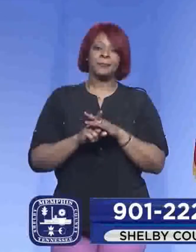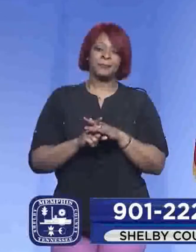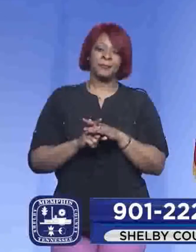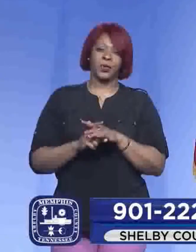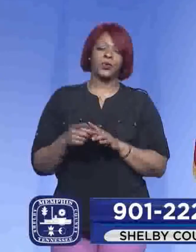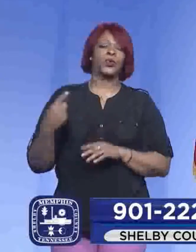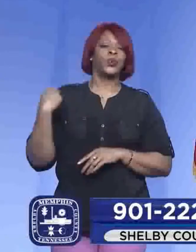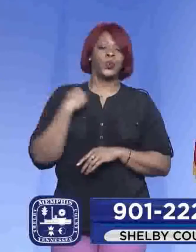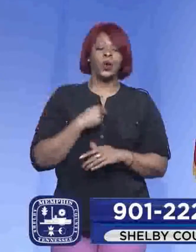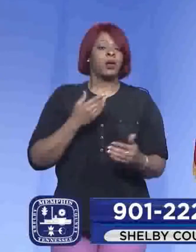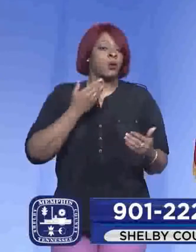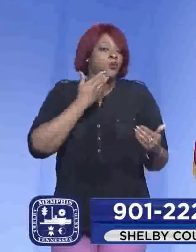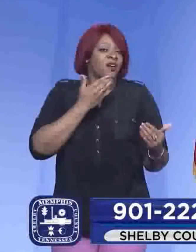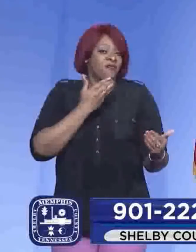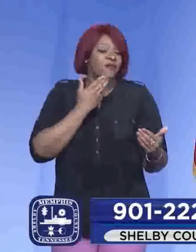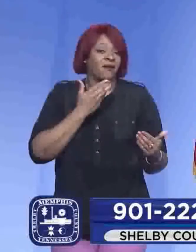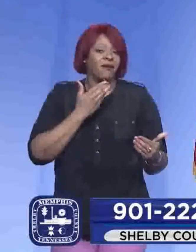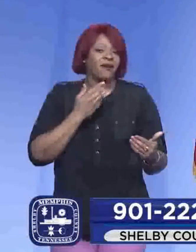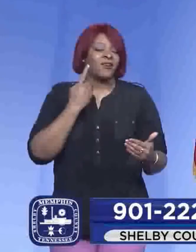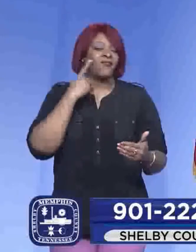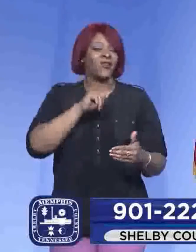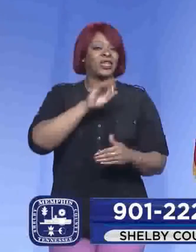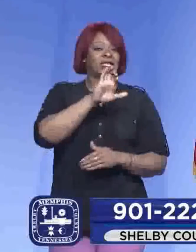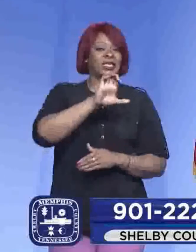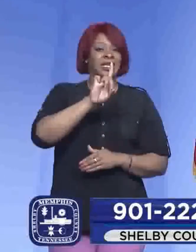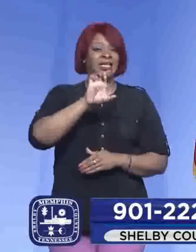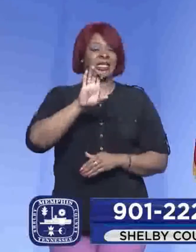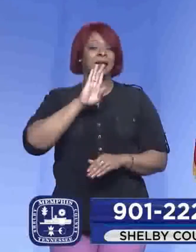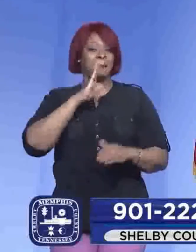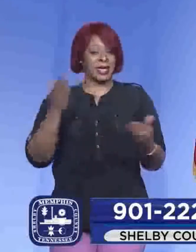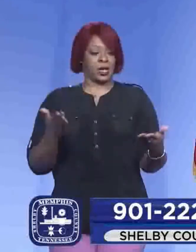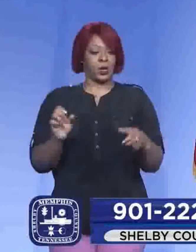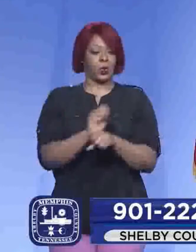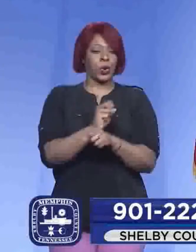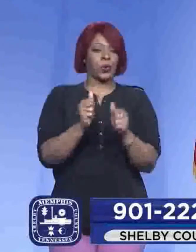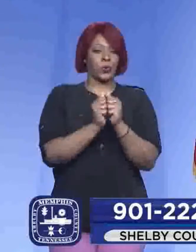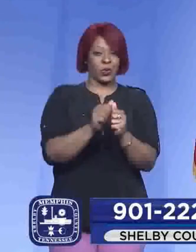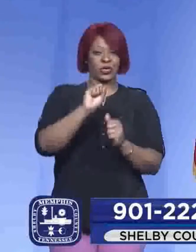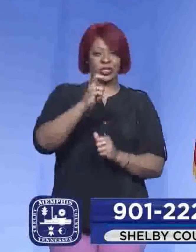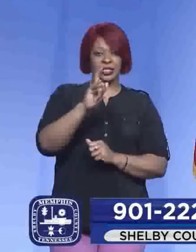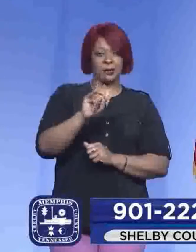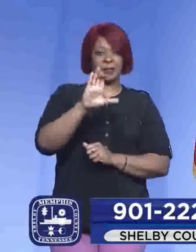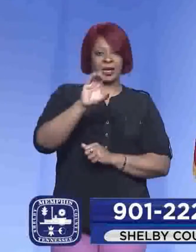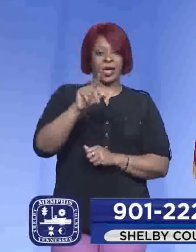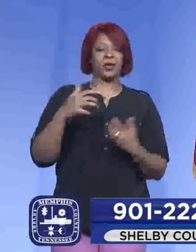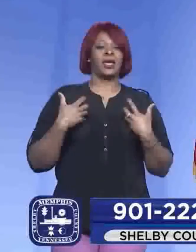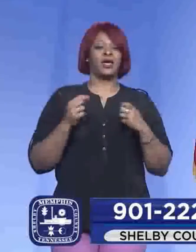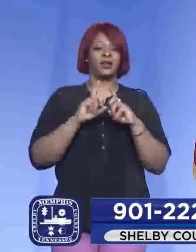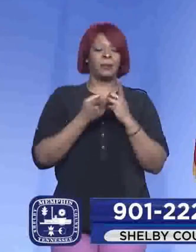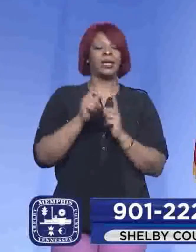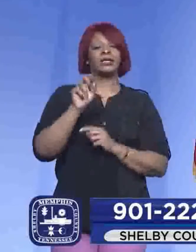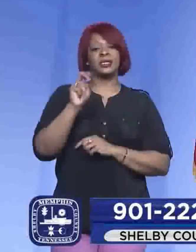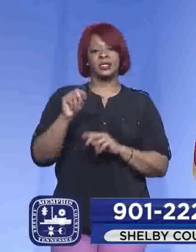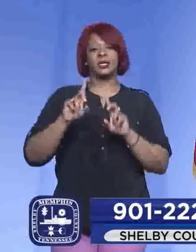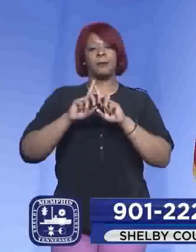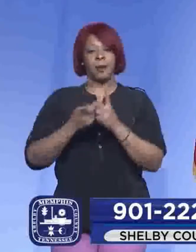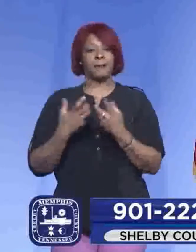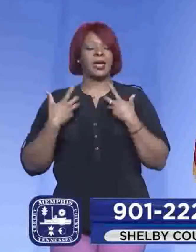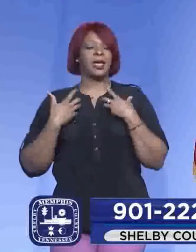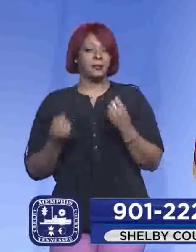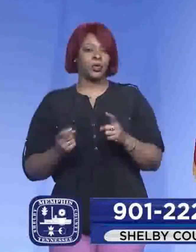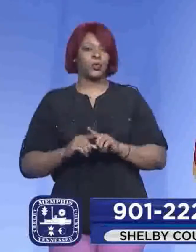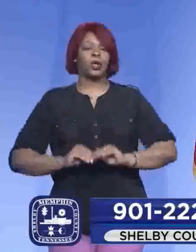are grateful for the presence of the CDC to work with the Shelby County Health Department and the Tennessee Department of Health